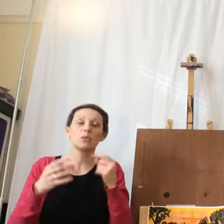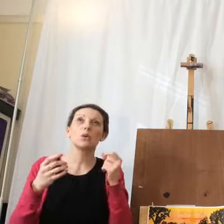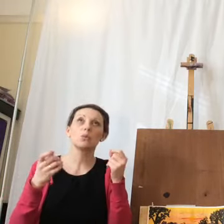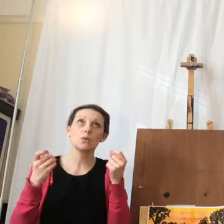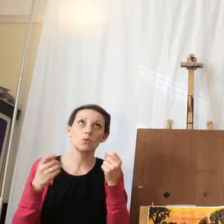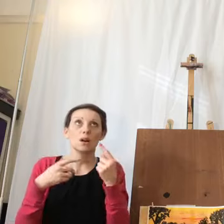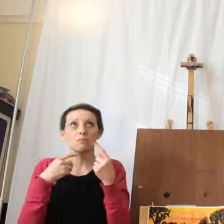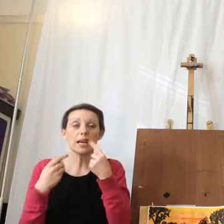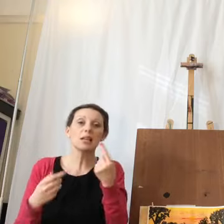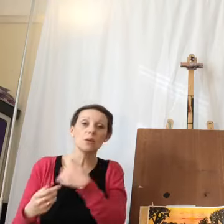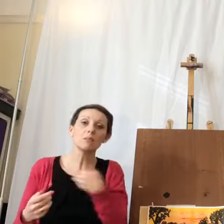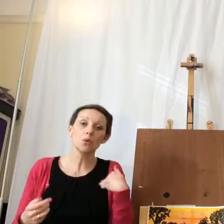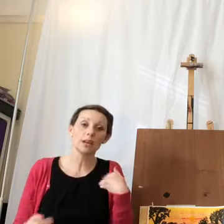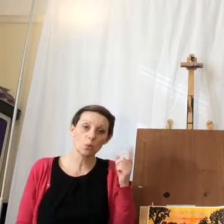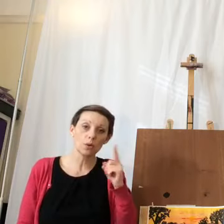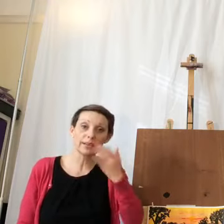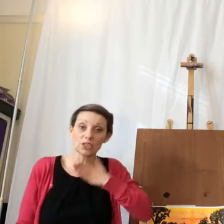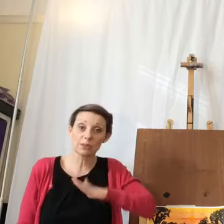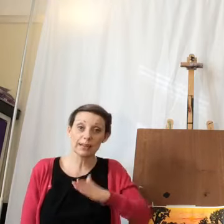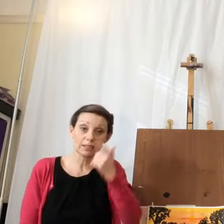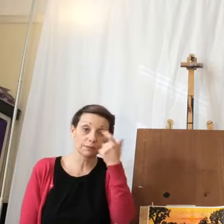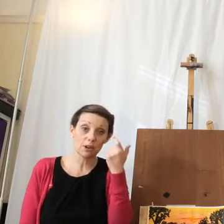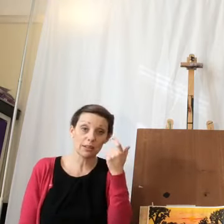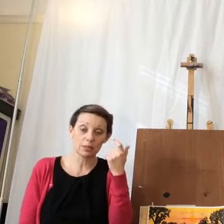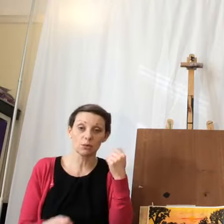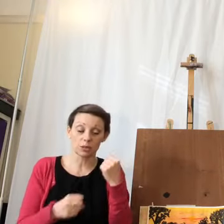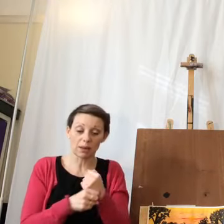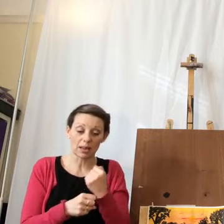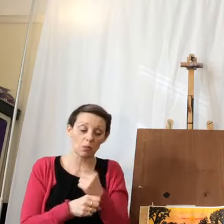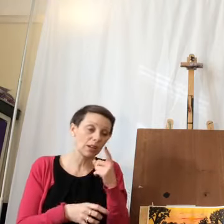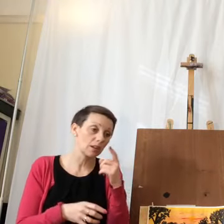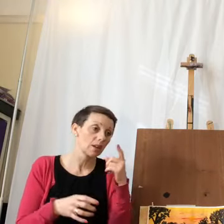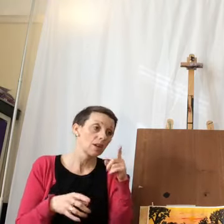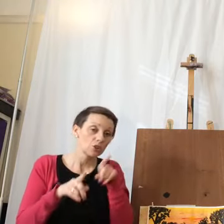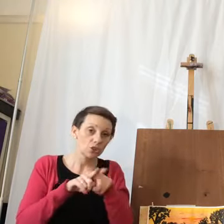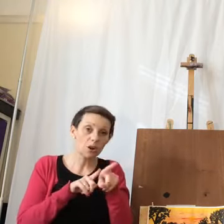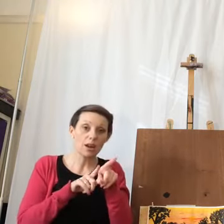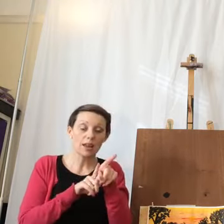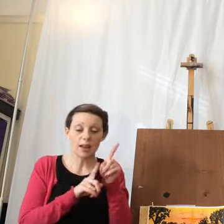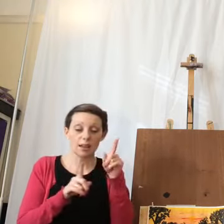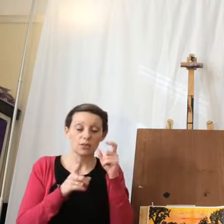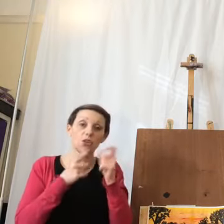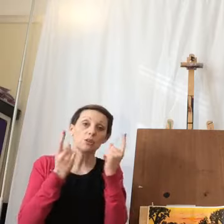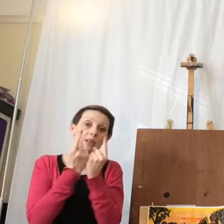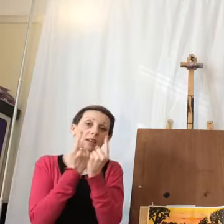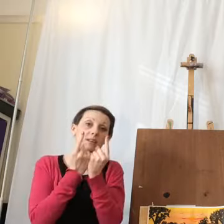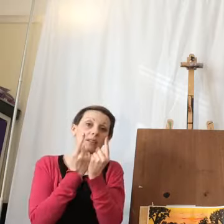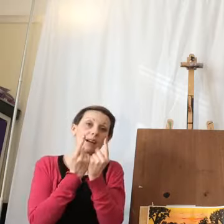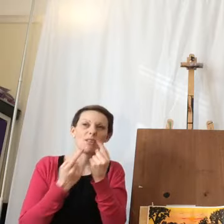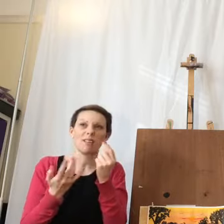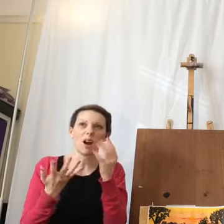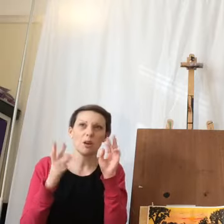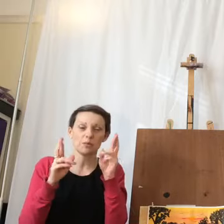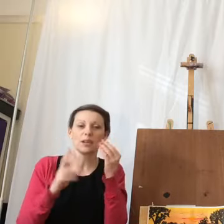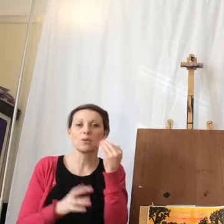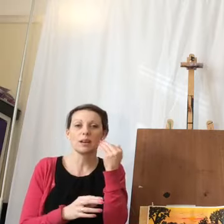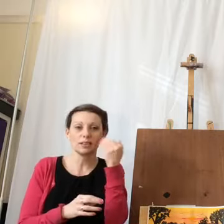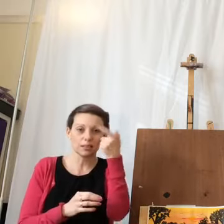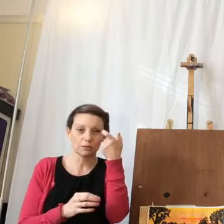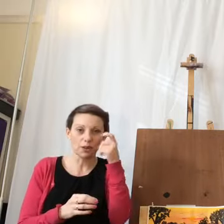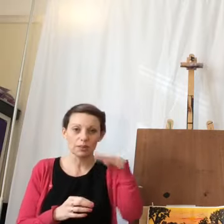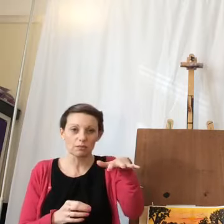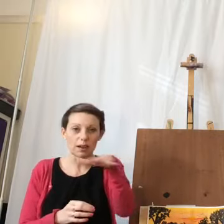and we will tell you in the morning what it is you need to find in order to make it. And we're going to try and do things that are hopefully